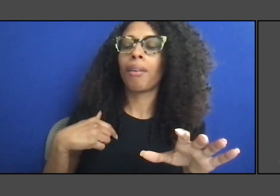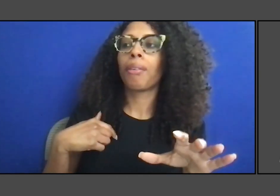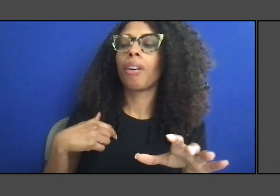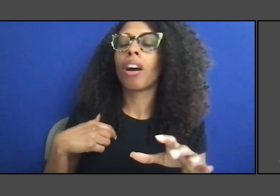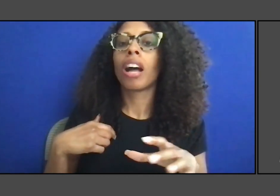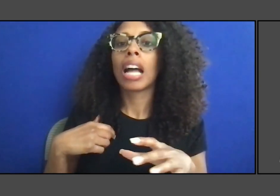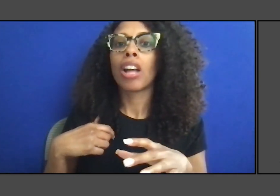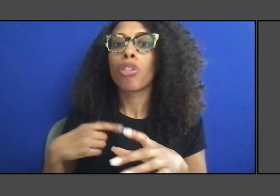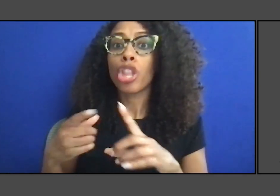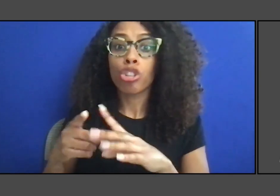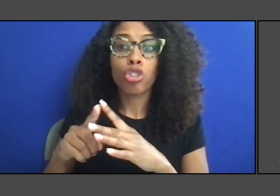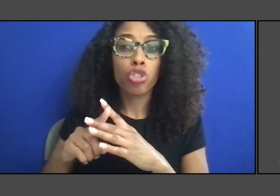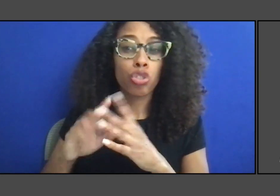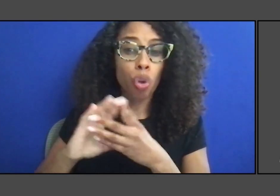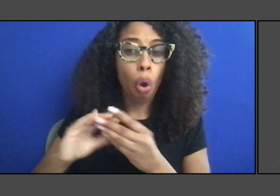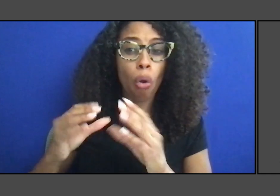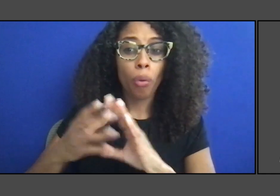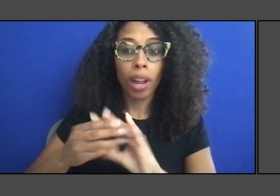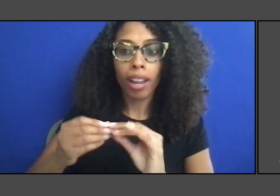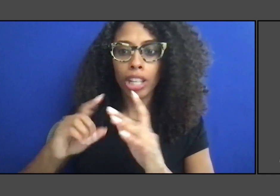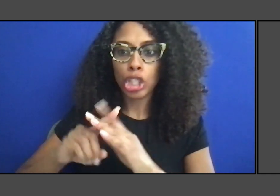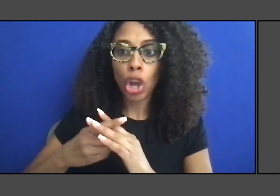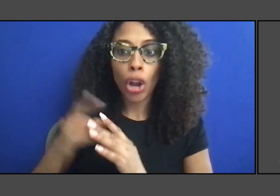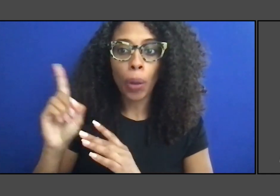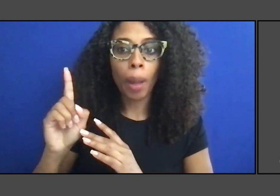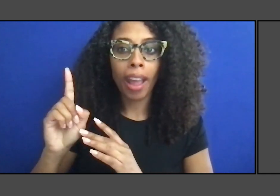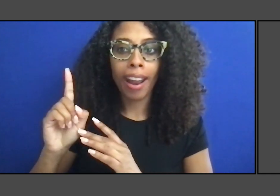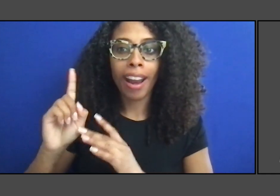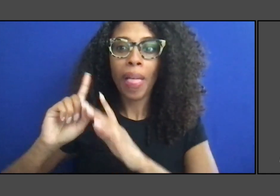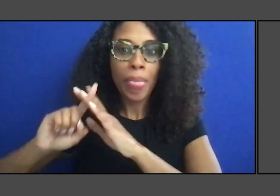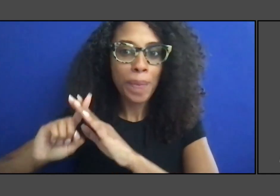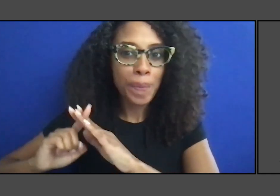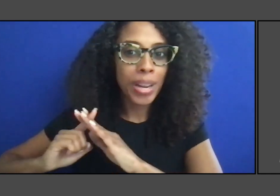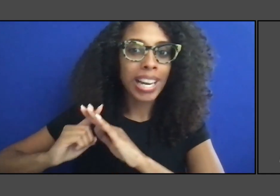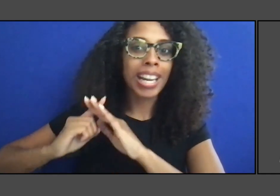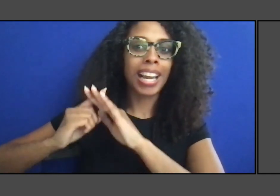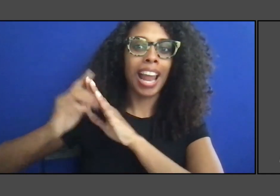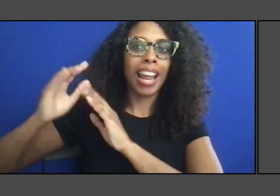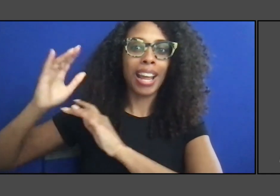beginning, right? But there is a point where